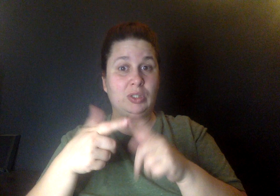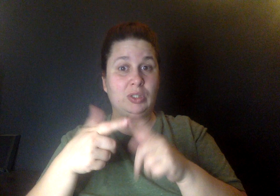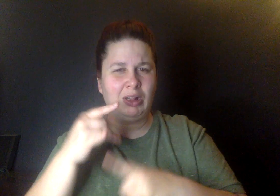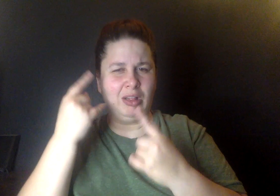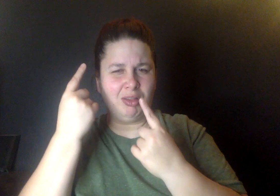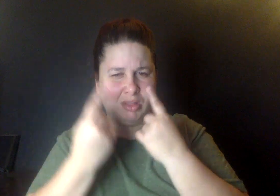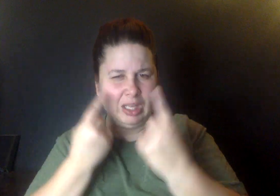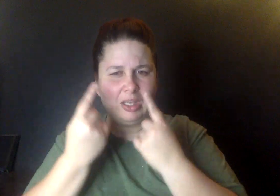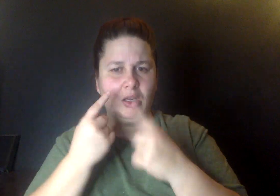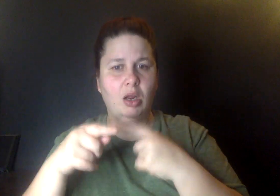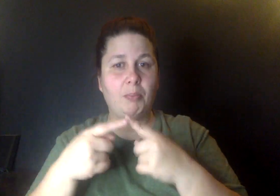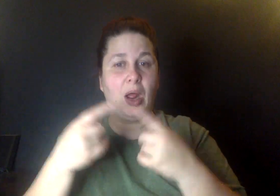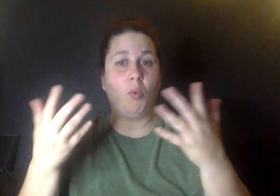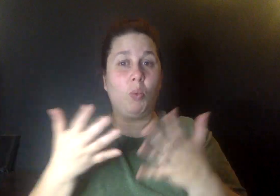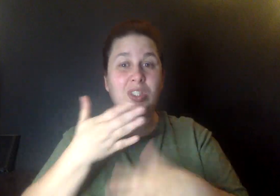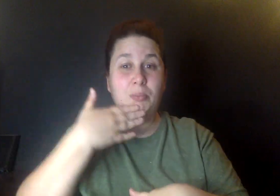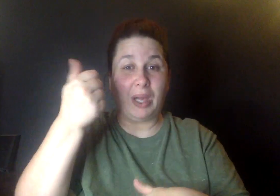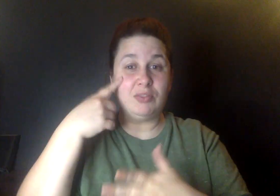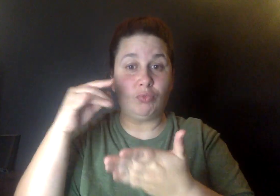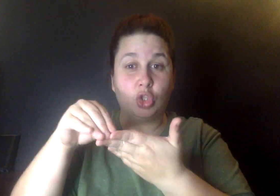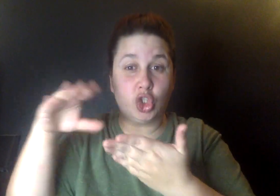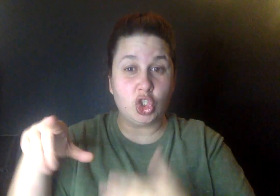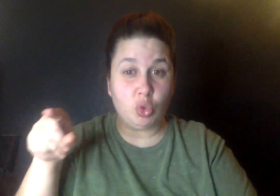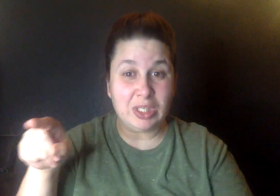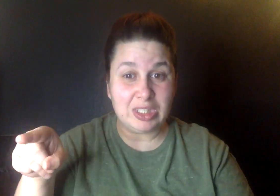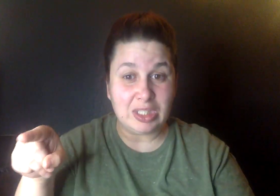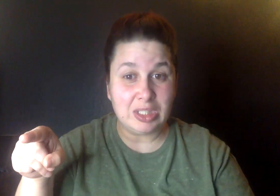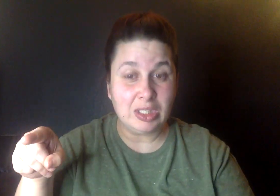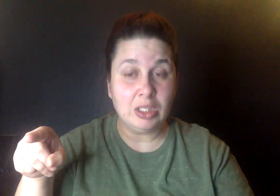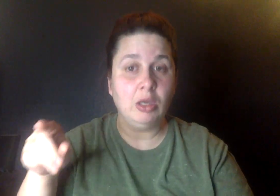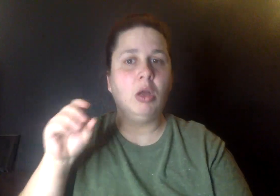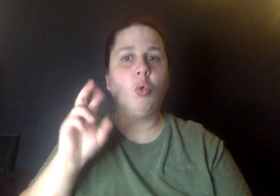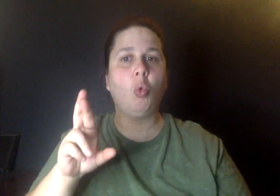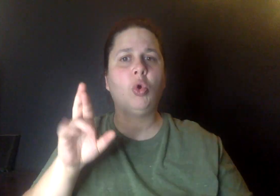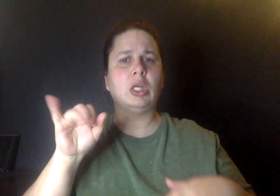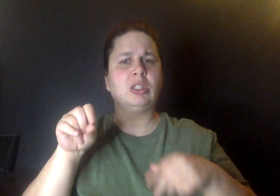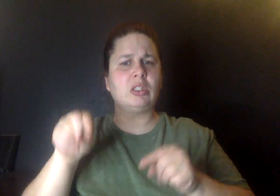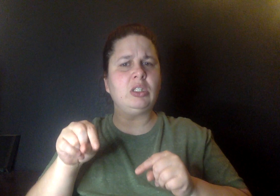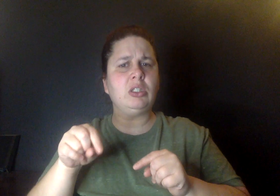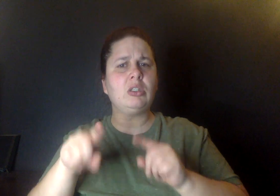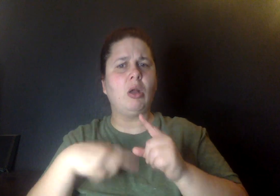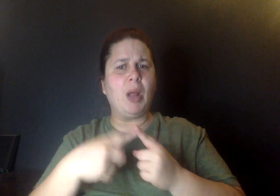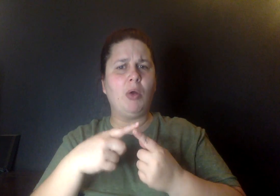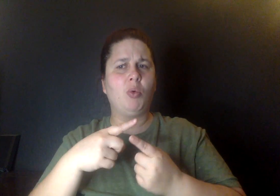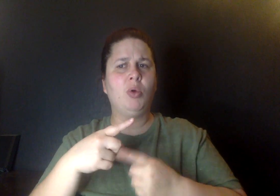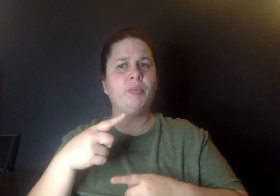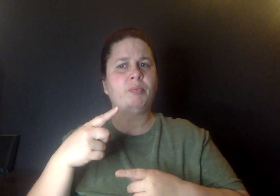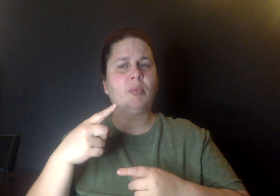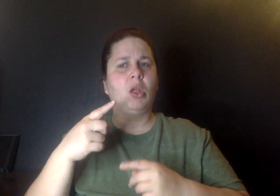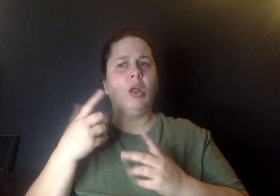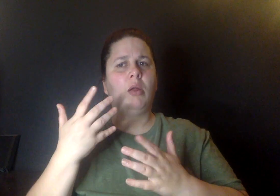really think about what's best for the student or anything about making